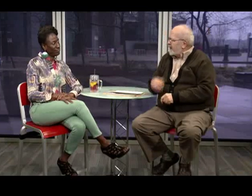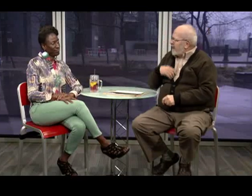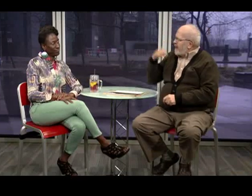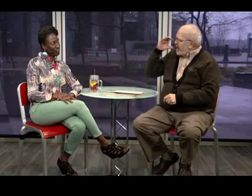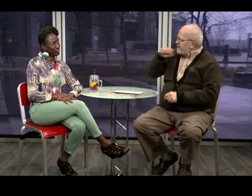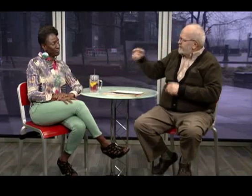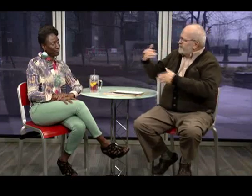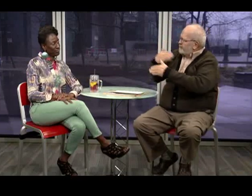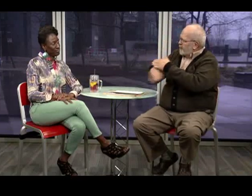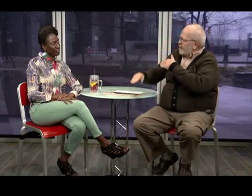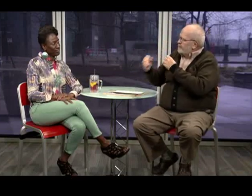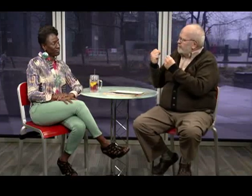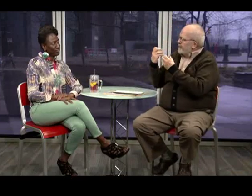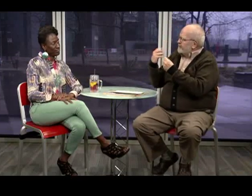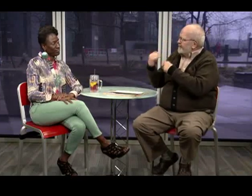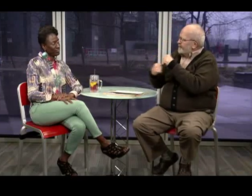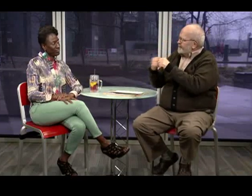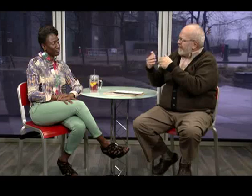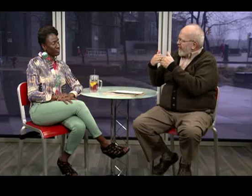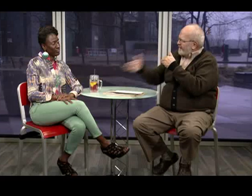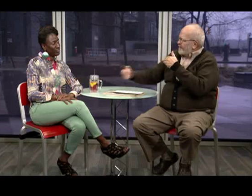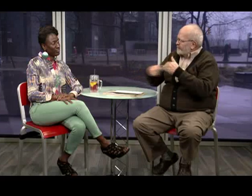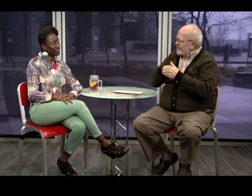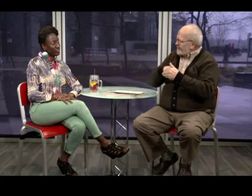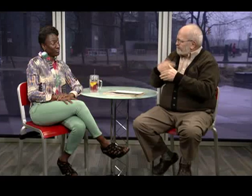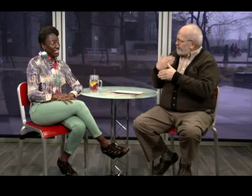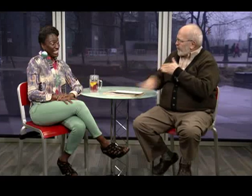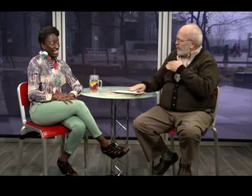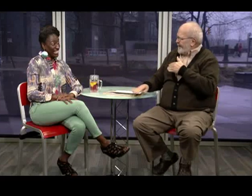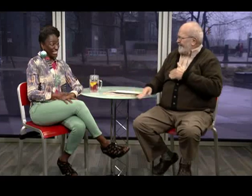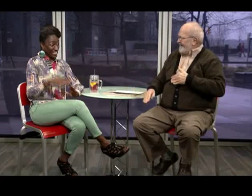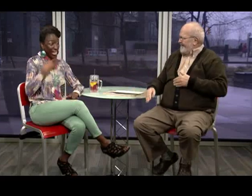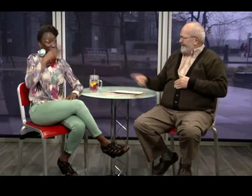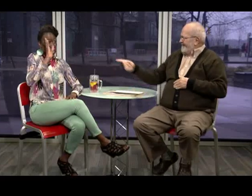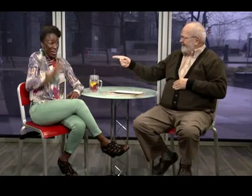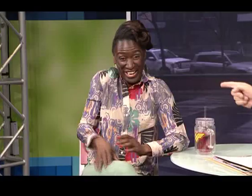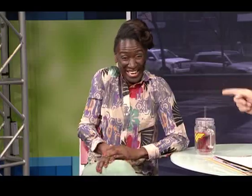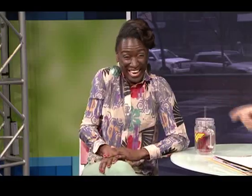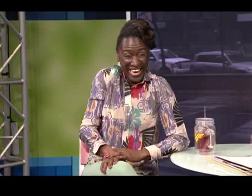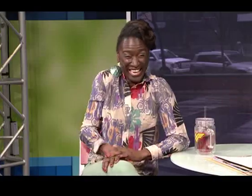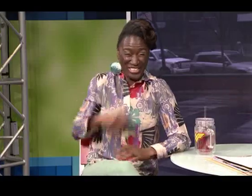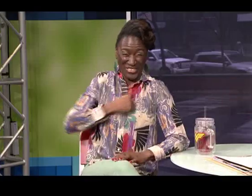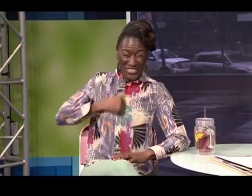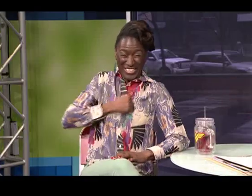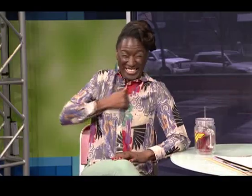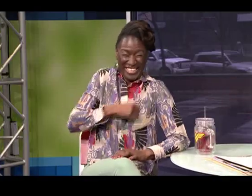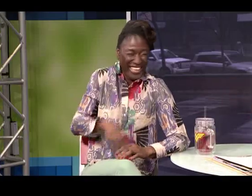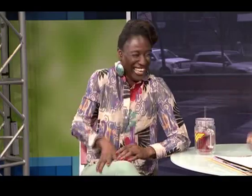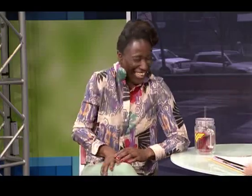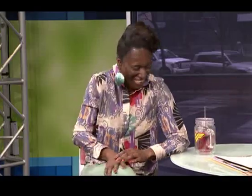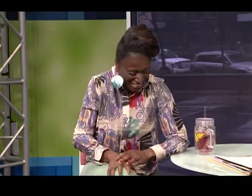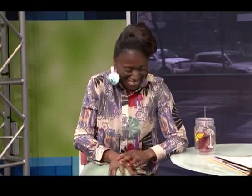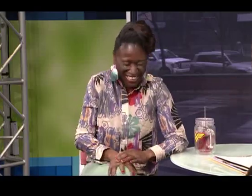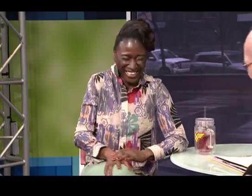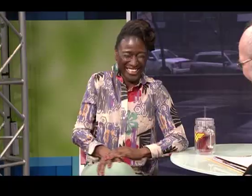me. So I guess you were born many years after I was then. I was, and thank God.